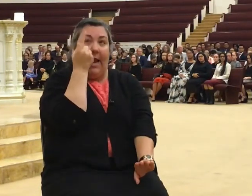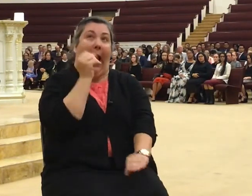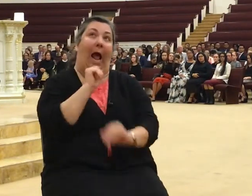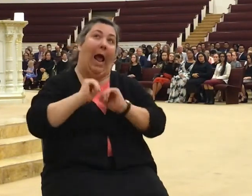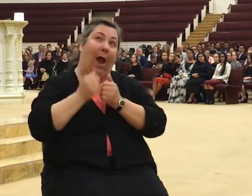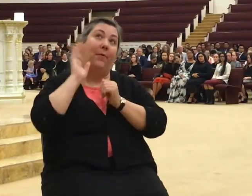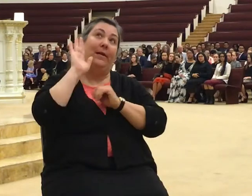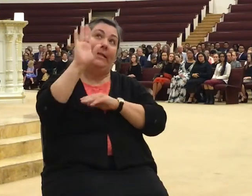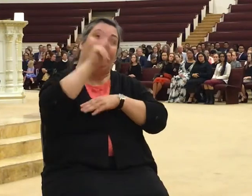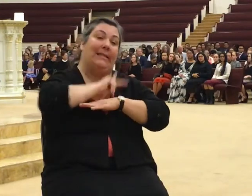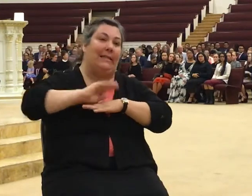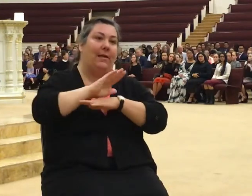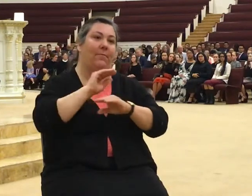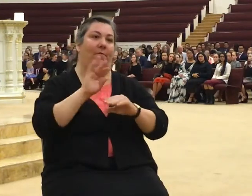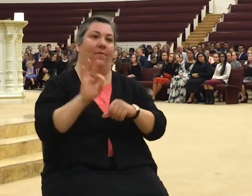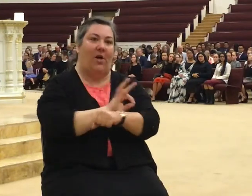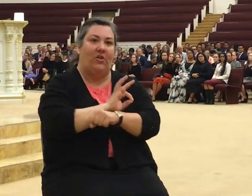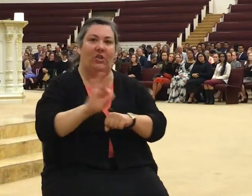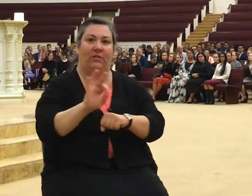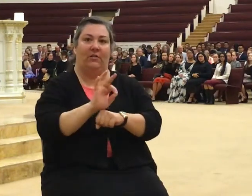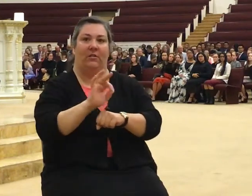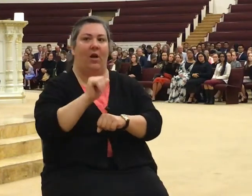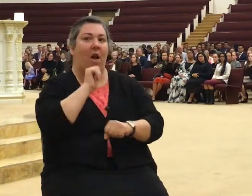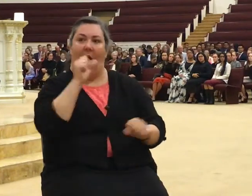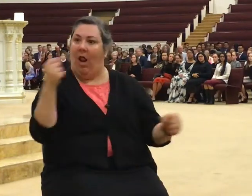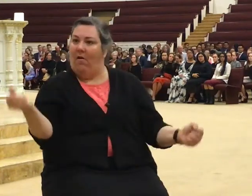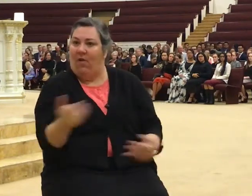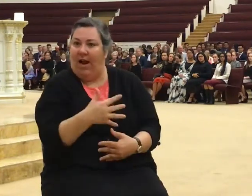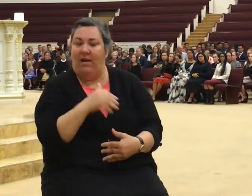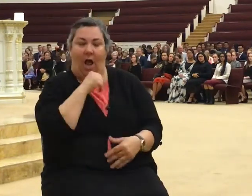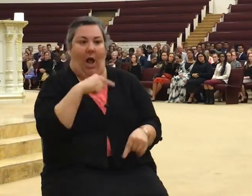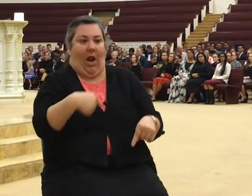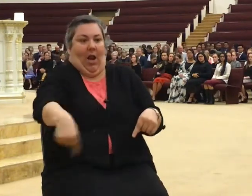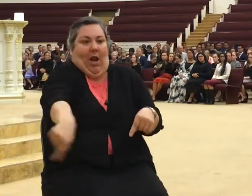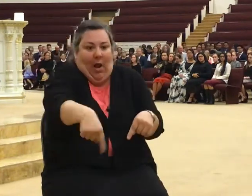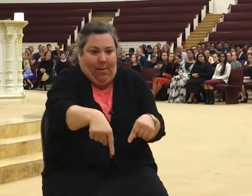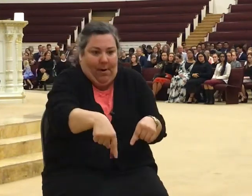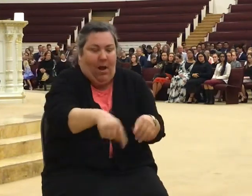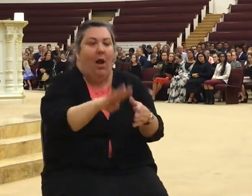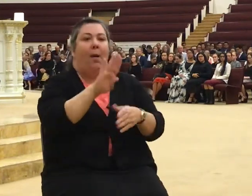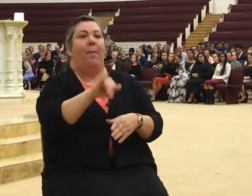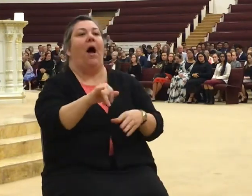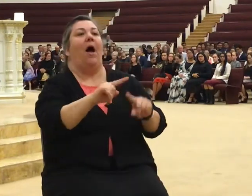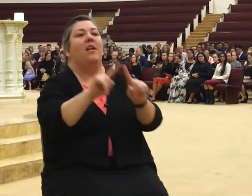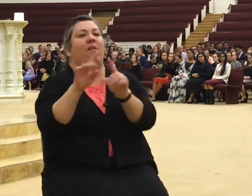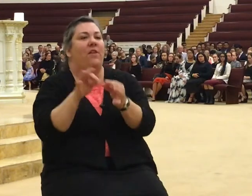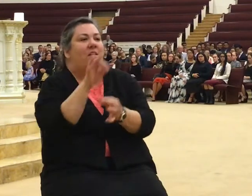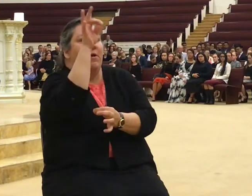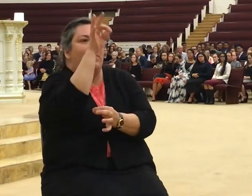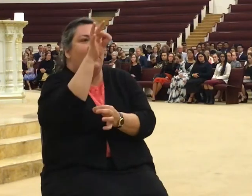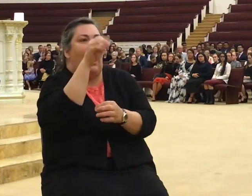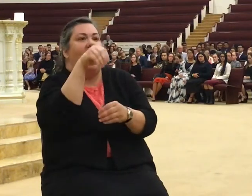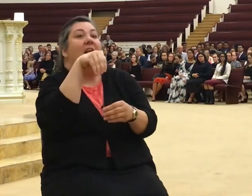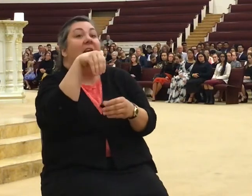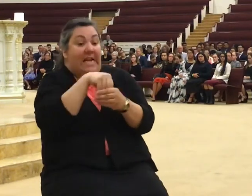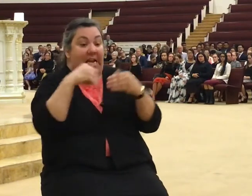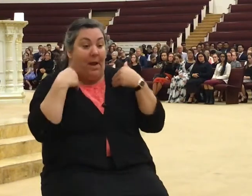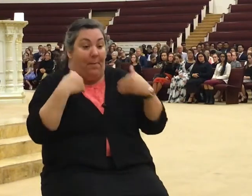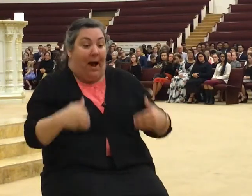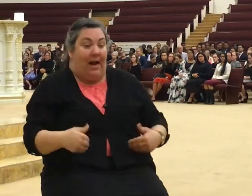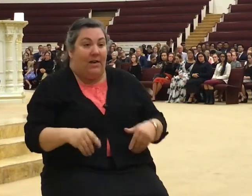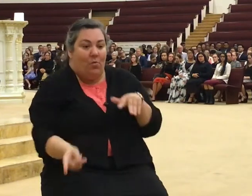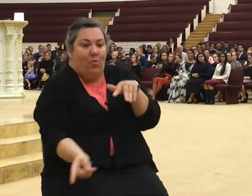functions, that are not afraid and not intimidated by spirits that rise up in the body to rob the